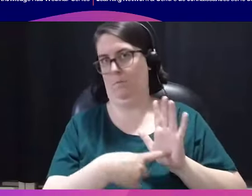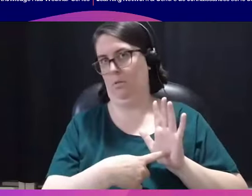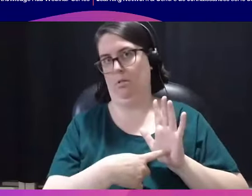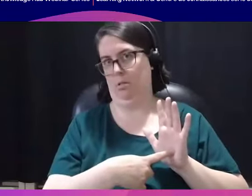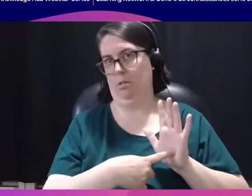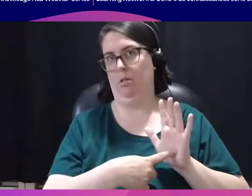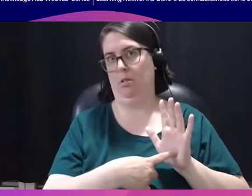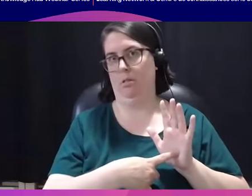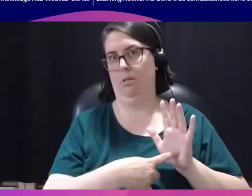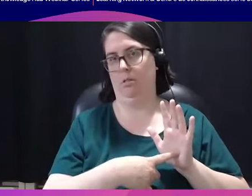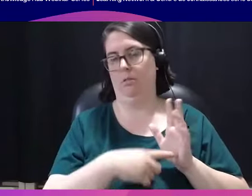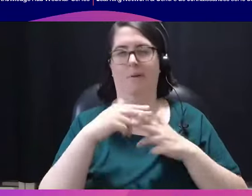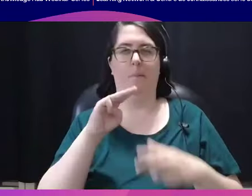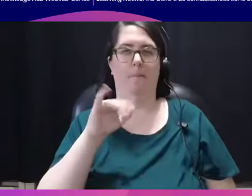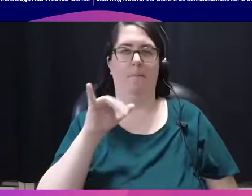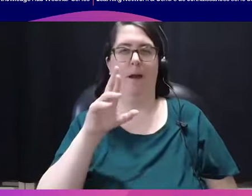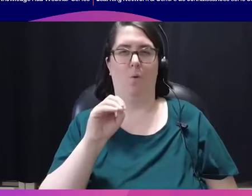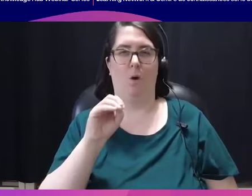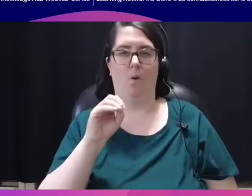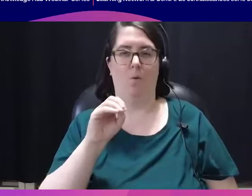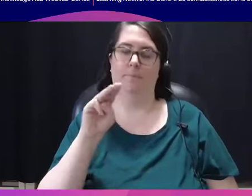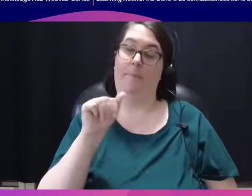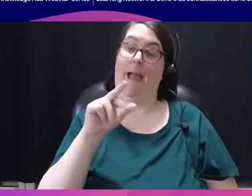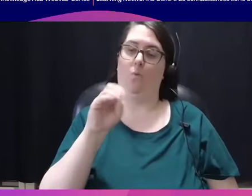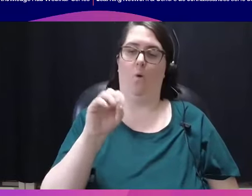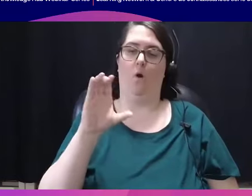this microcosm, of this macrocosm.